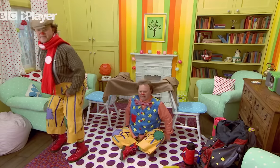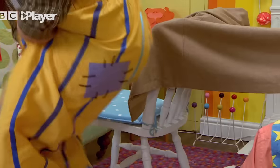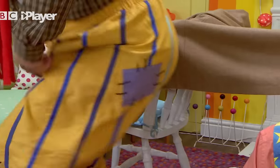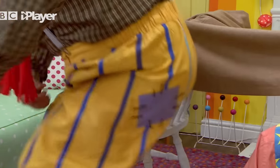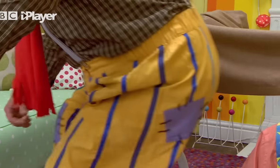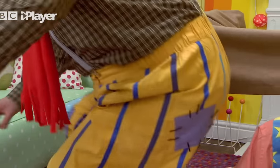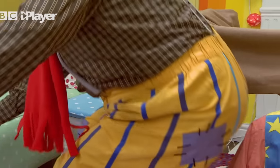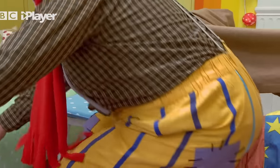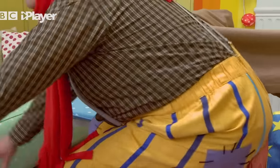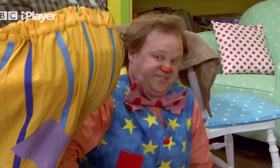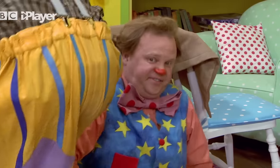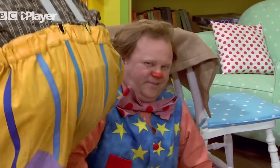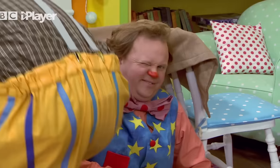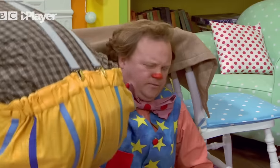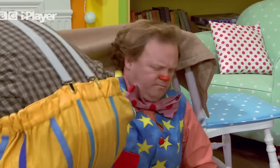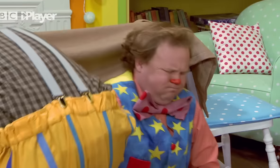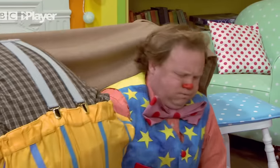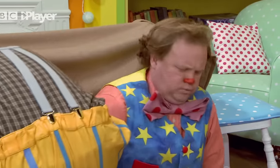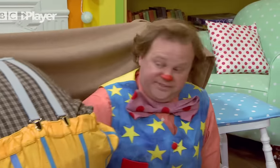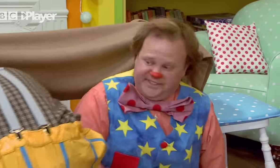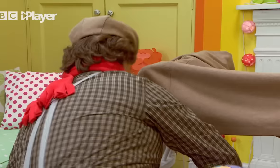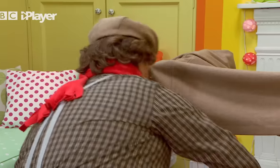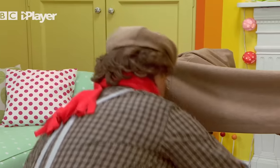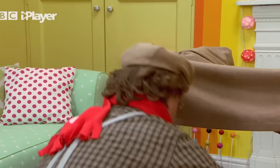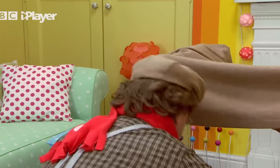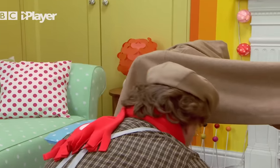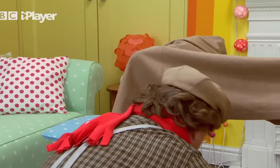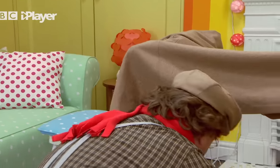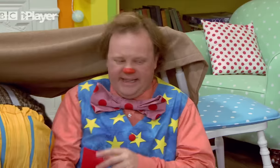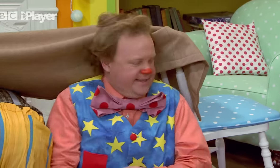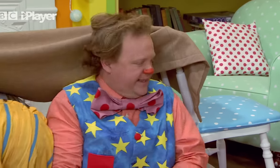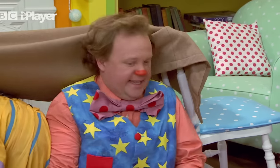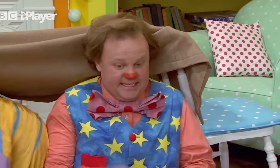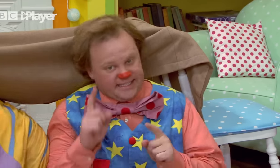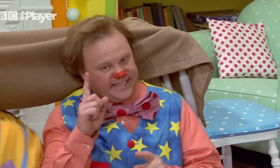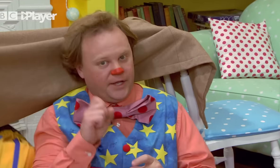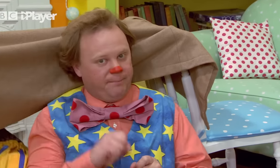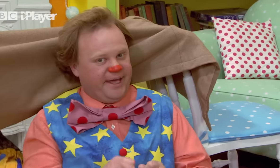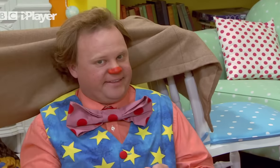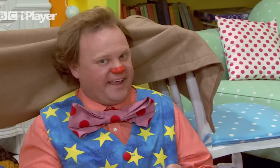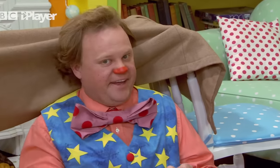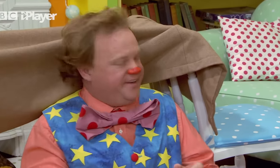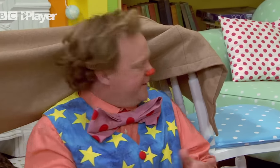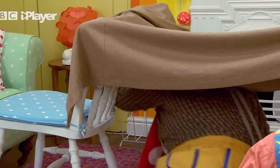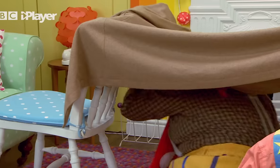Right, that's it. That's it. There we are. Yeah, well, that's lovely. Hang on a minute. Very I think cozy. This is a single berth tent. Very